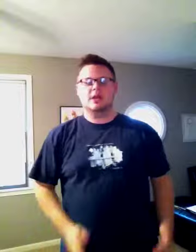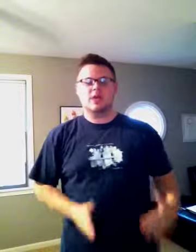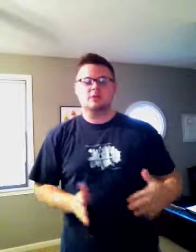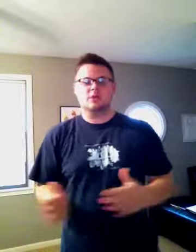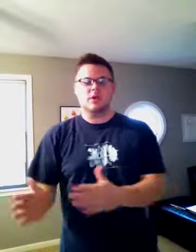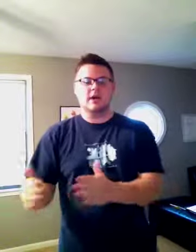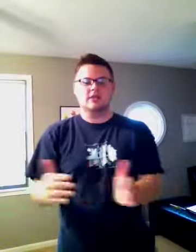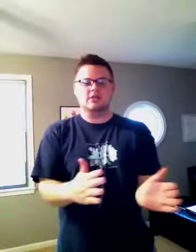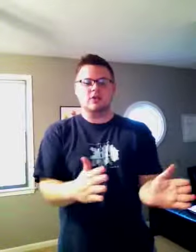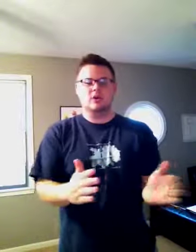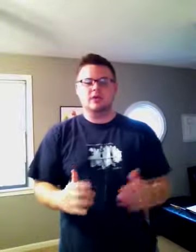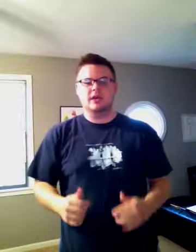Sometimes the way is lonely